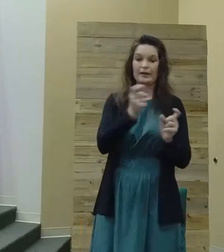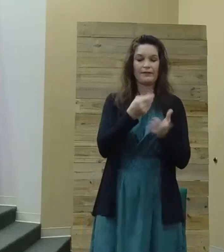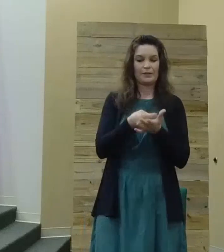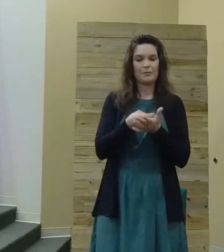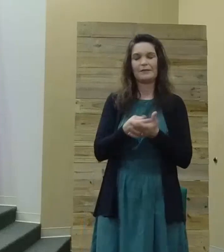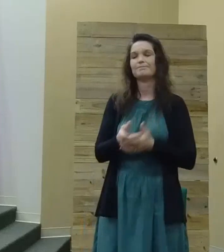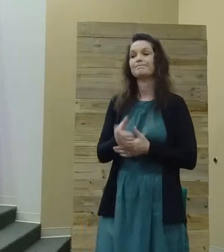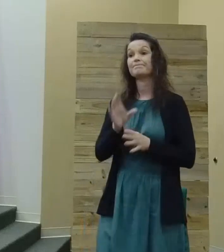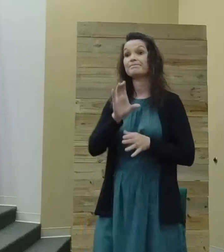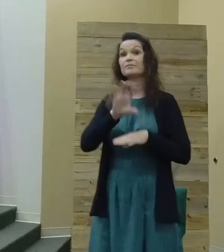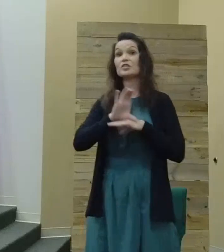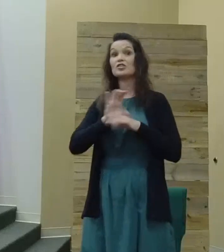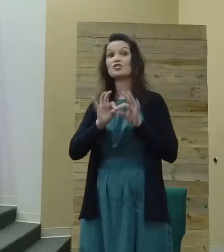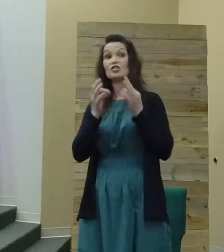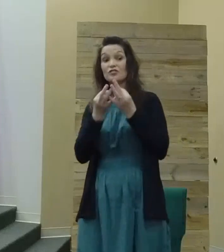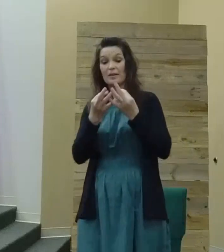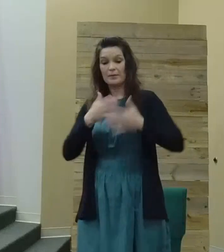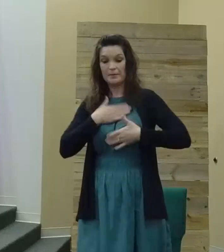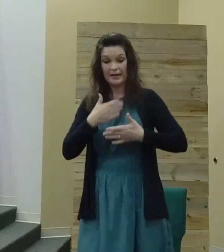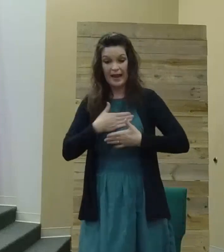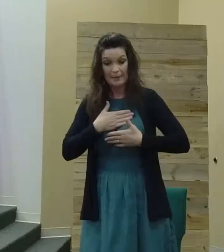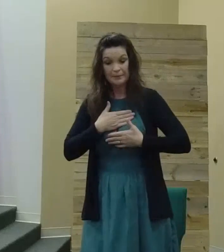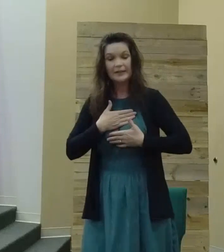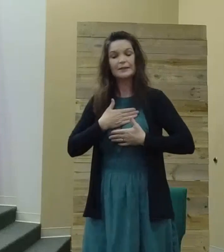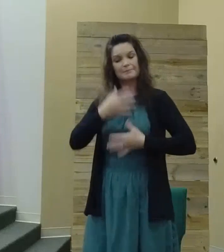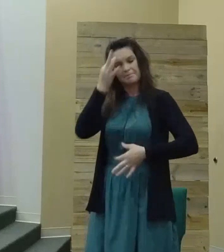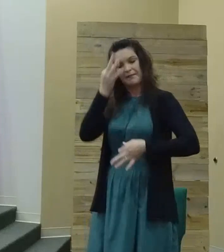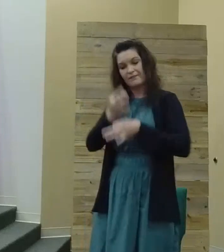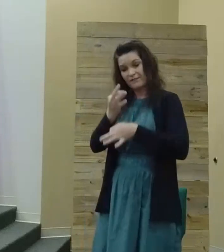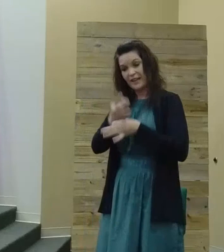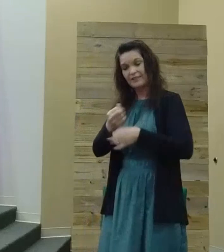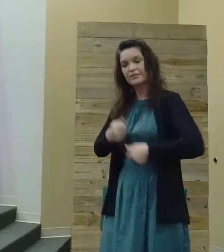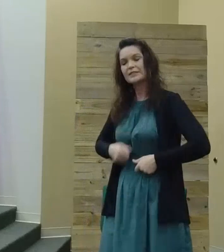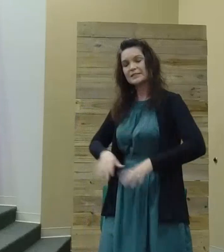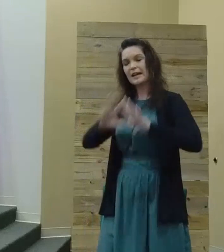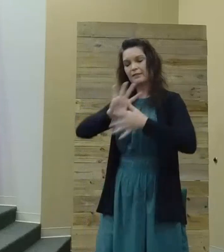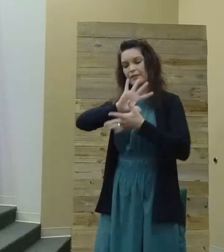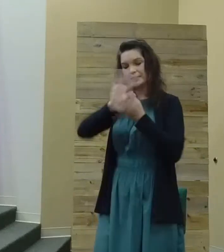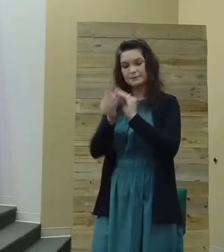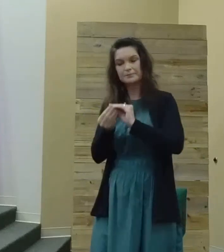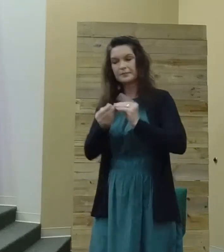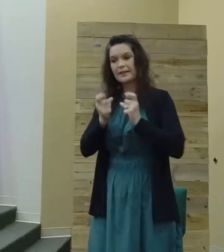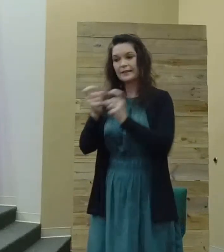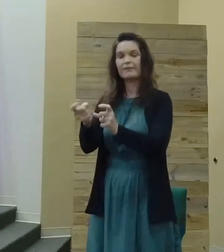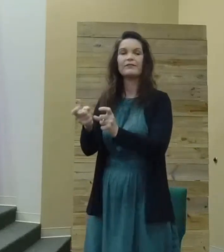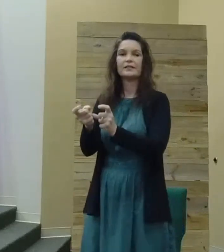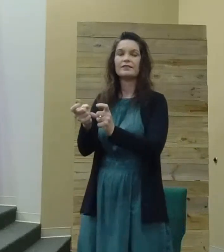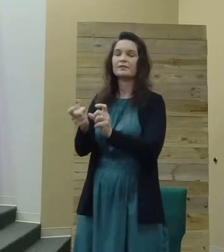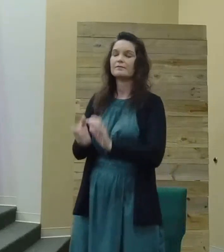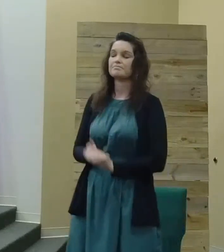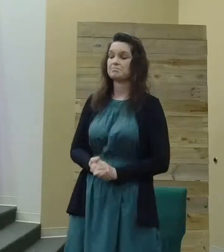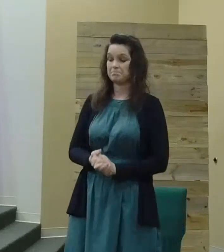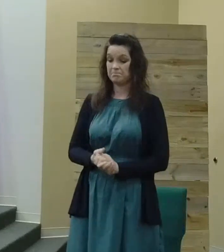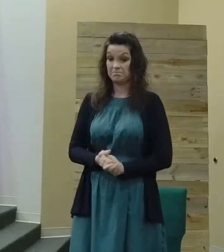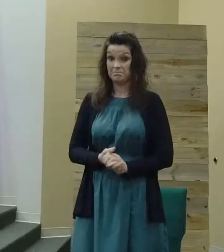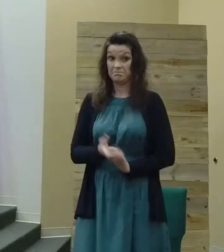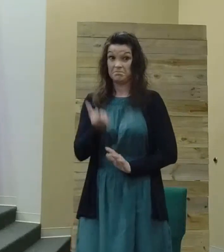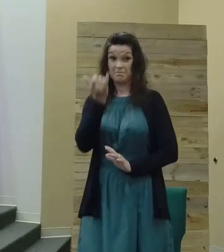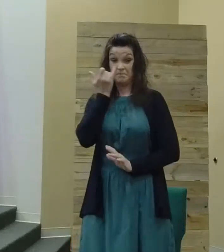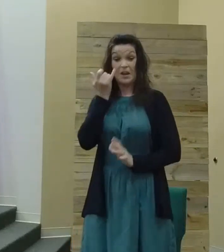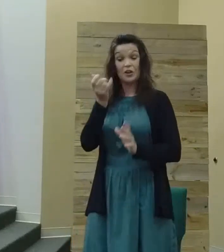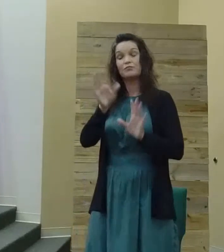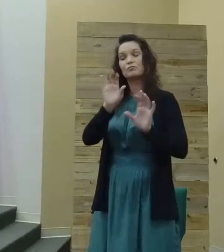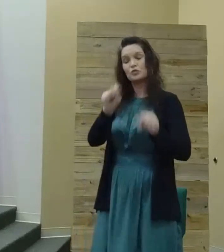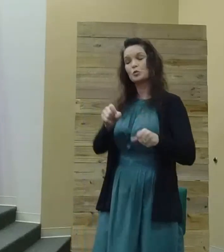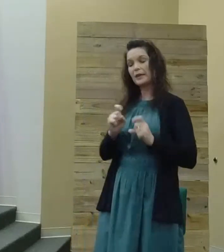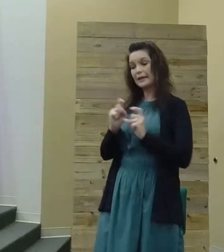Church family, as always, be cheerful, be faithful, and be sacrificial in your giving. You can give